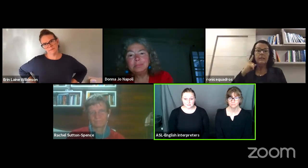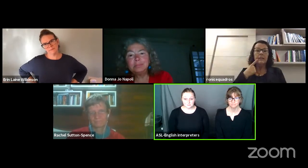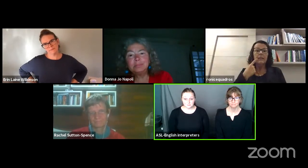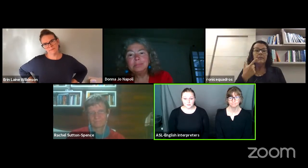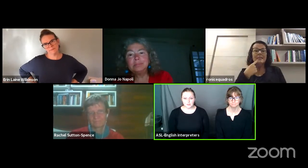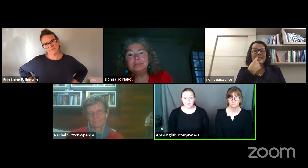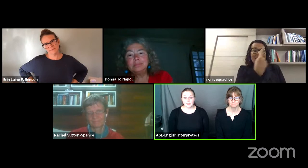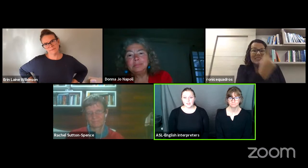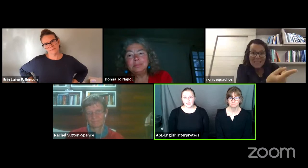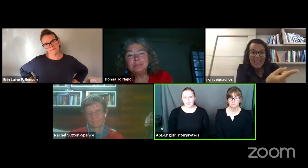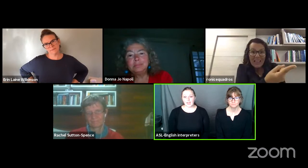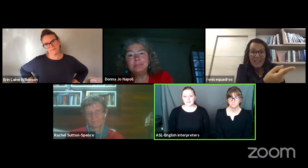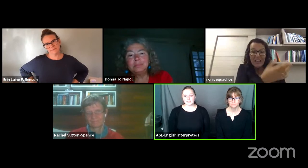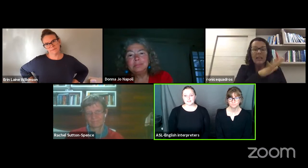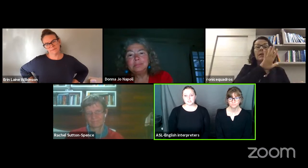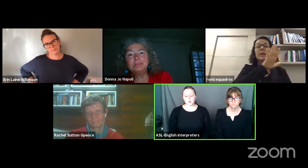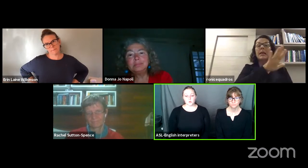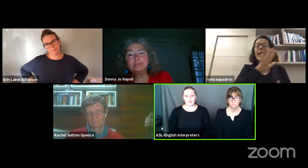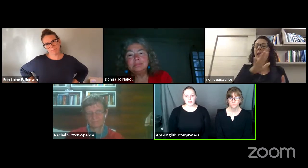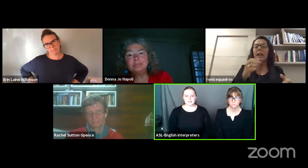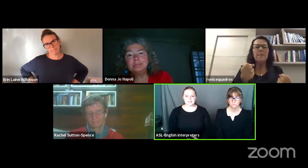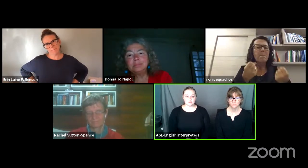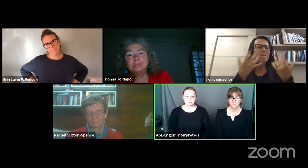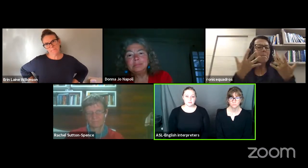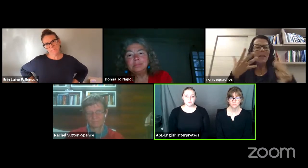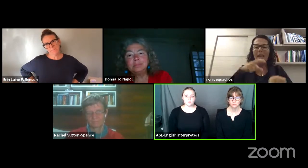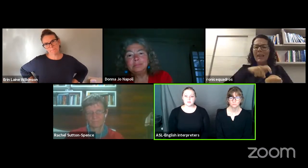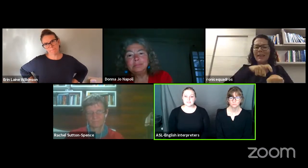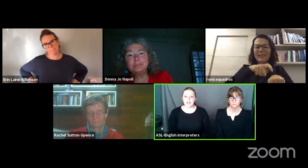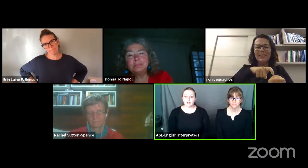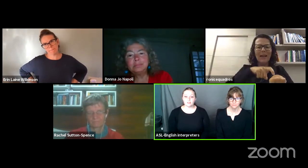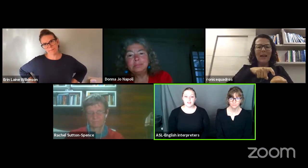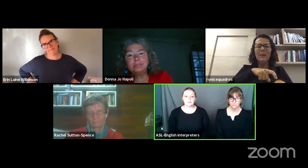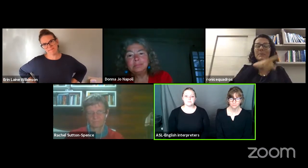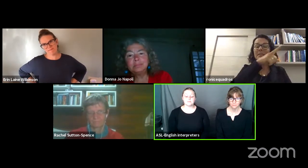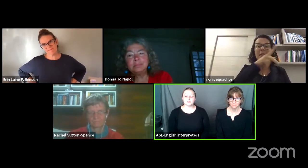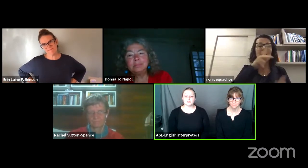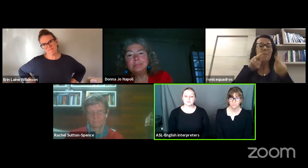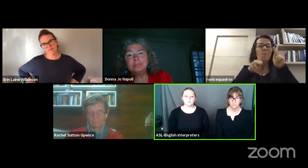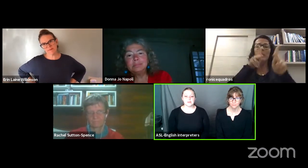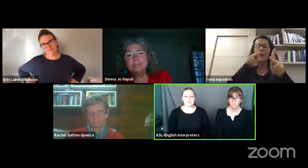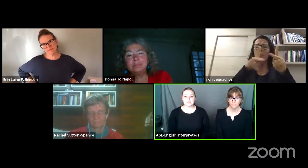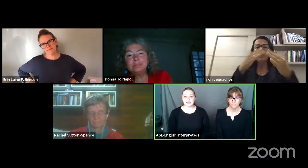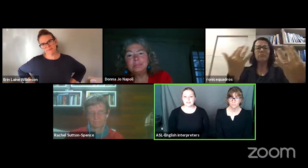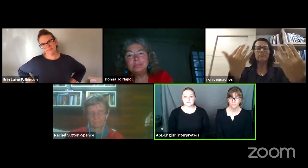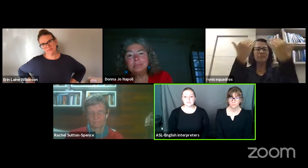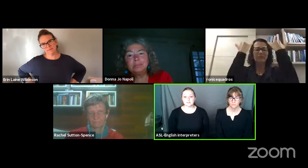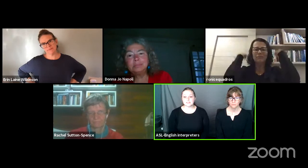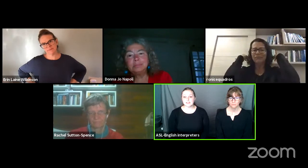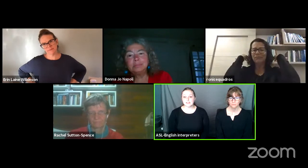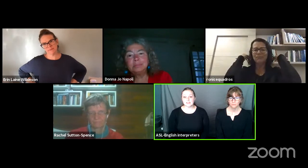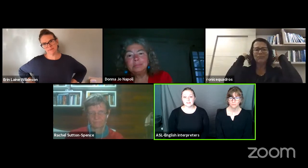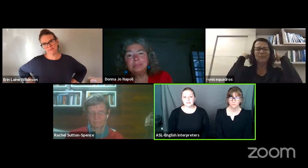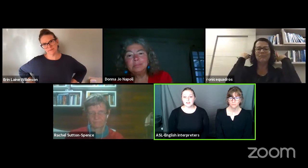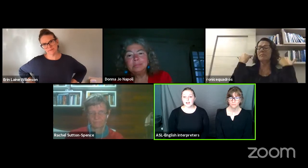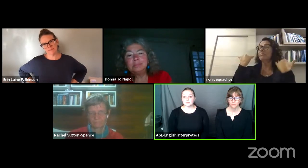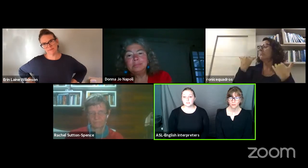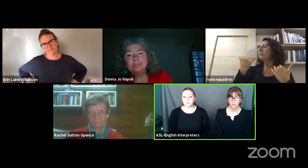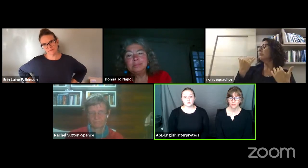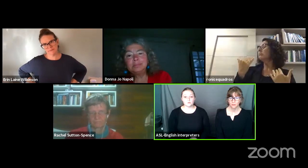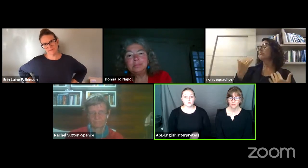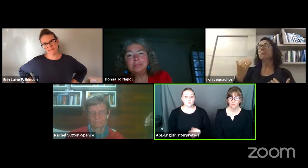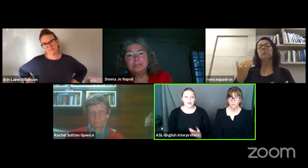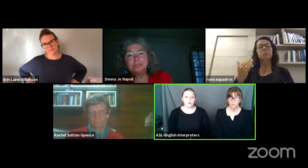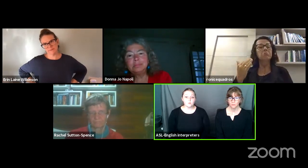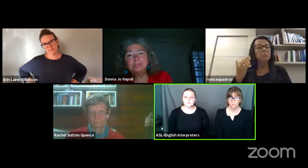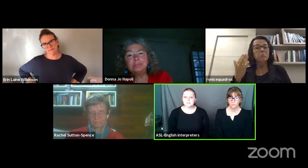understand. And so then the deaf people will tell them so many times, they'll say, I'm